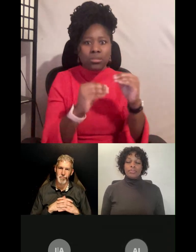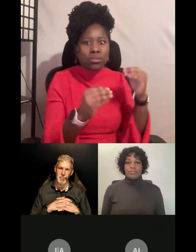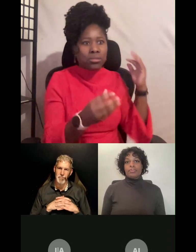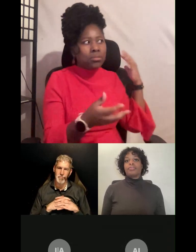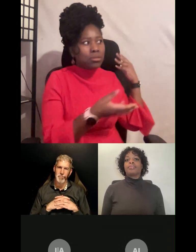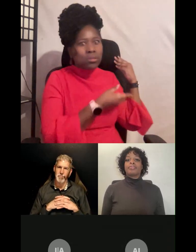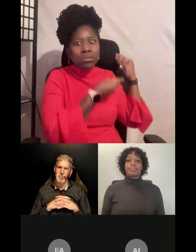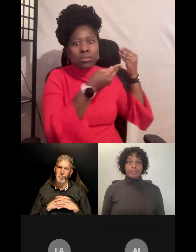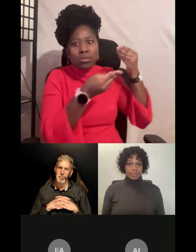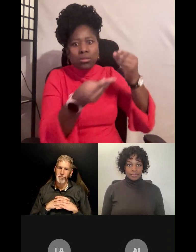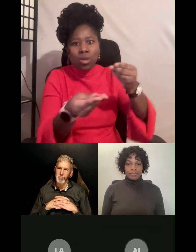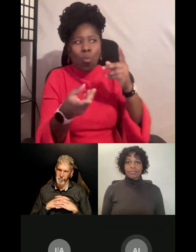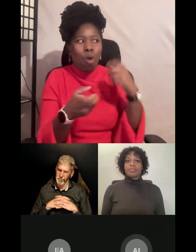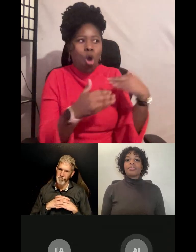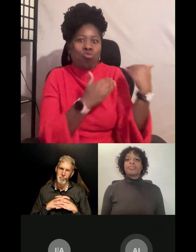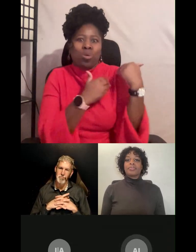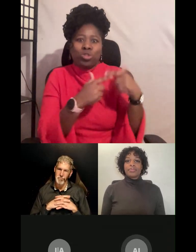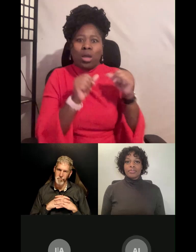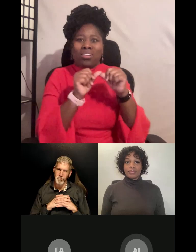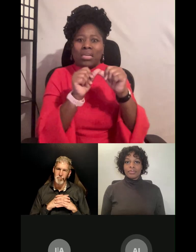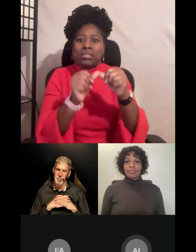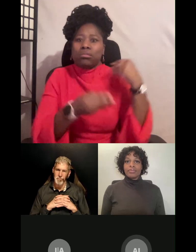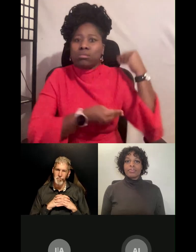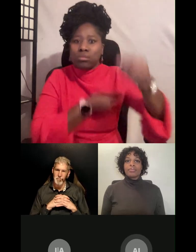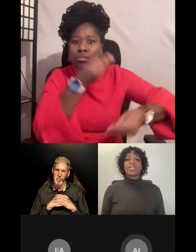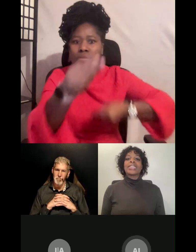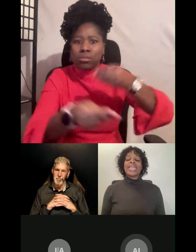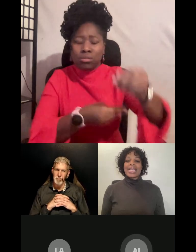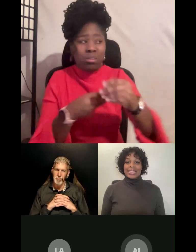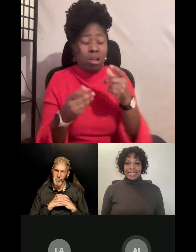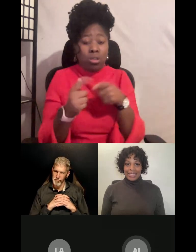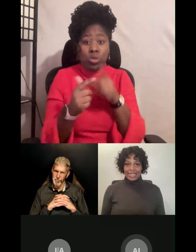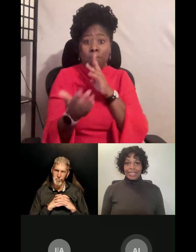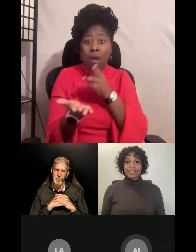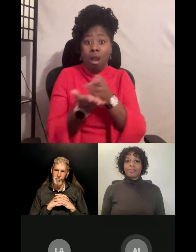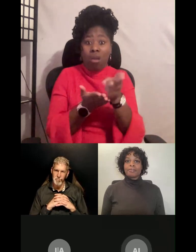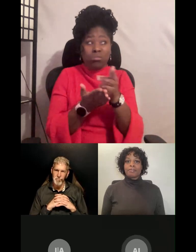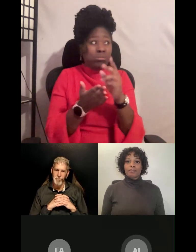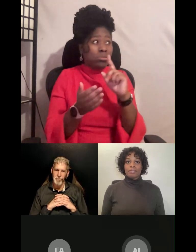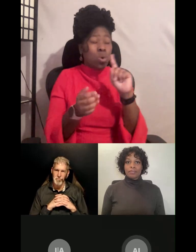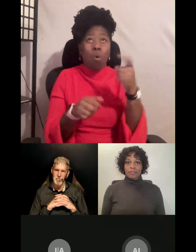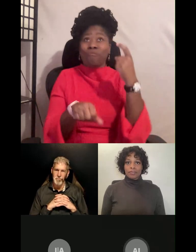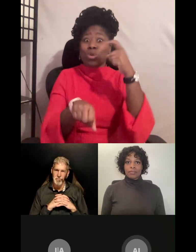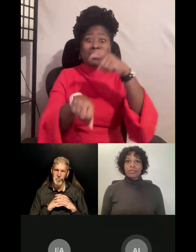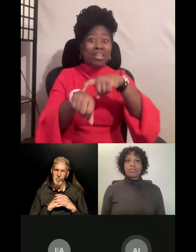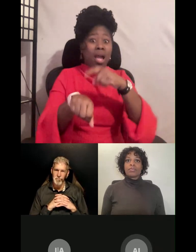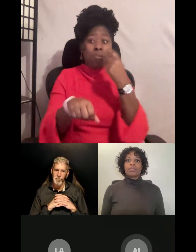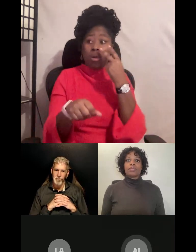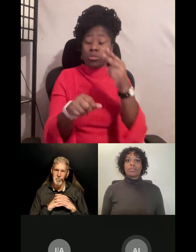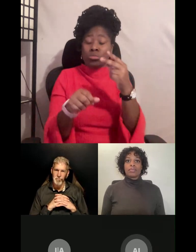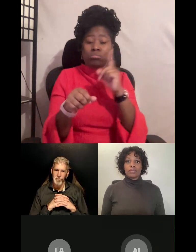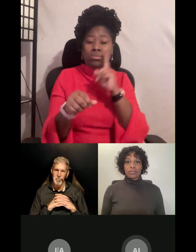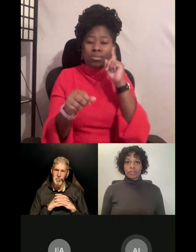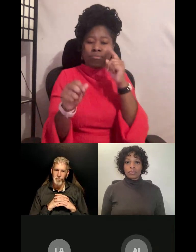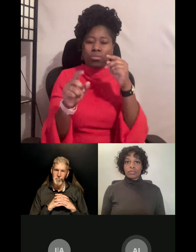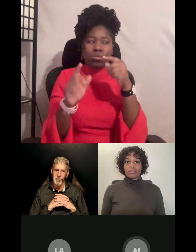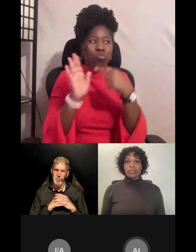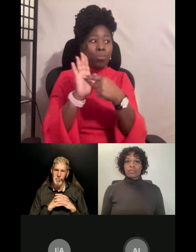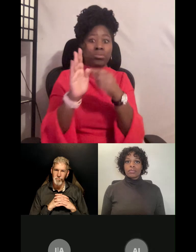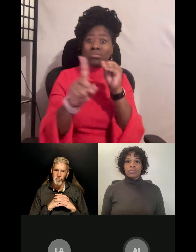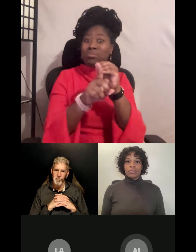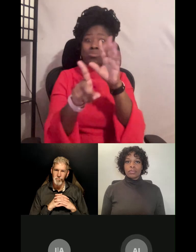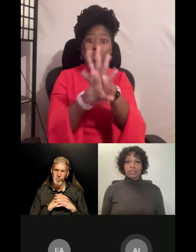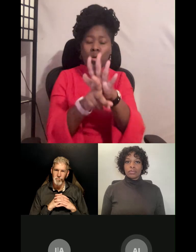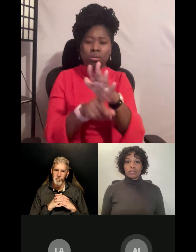Like you've mentioned, things need to be fixed. Like historically, we have been responsible for keeping things where they are.